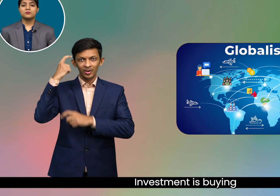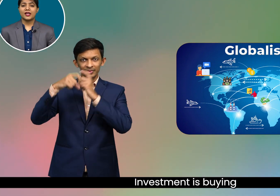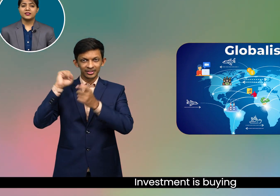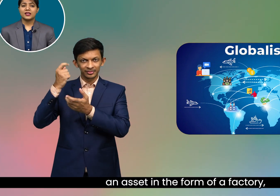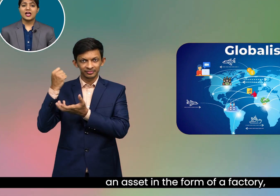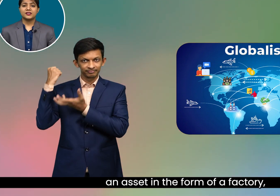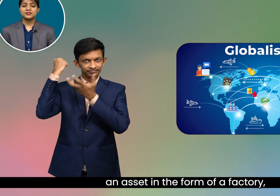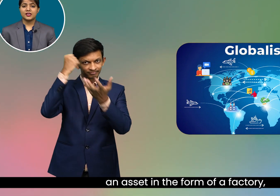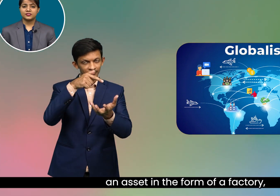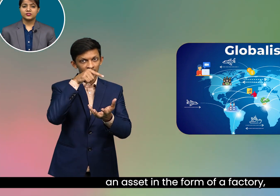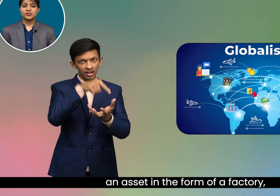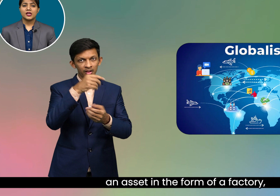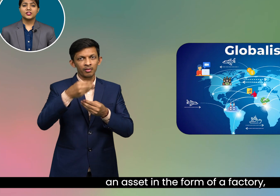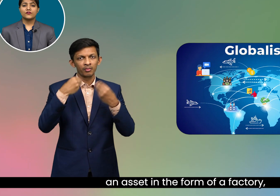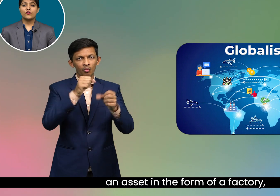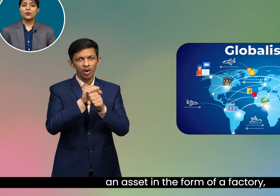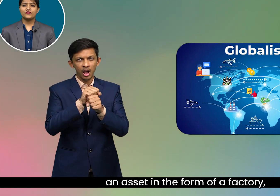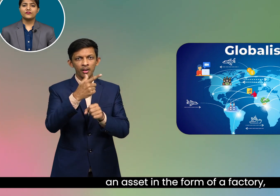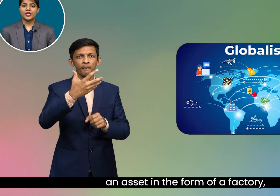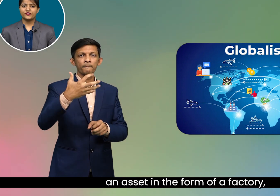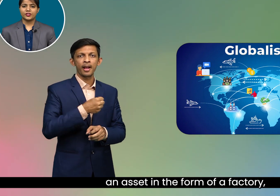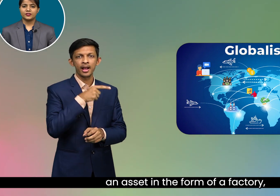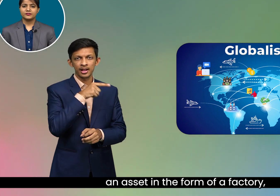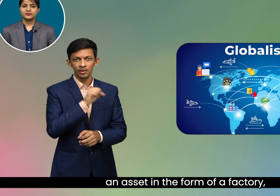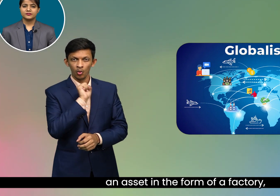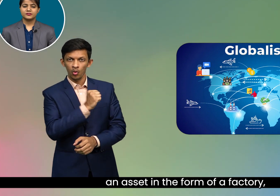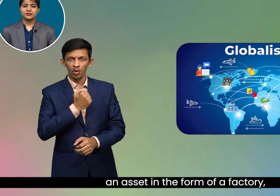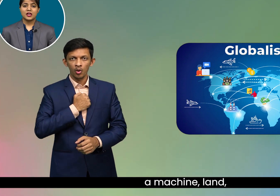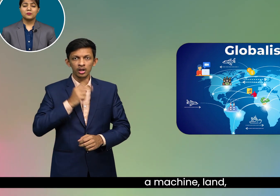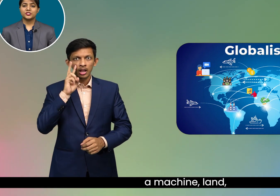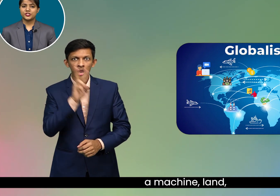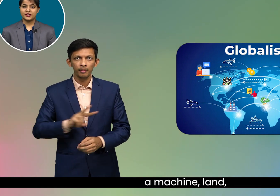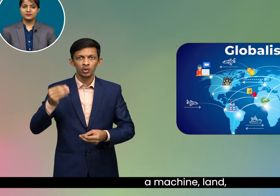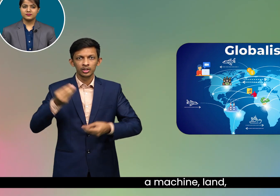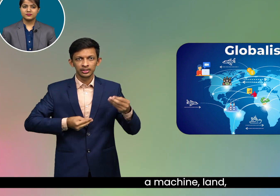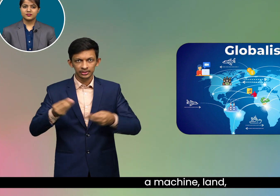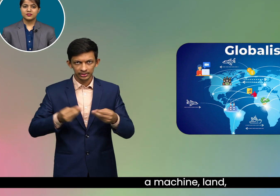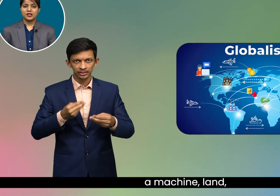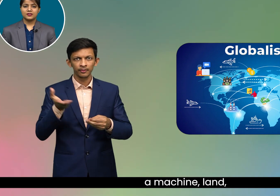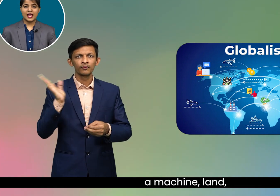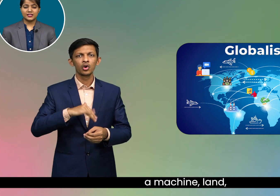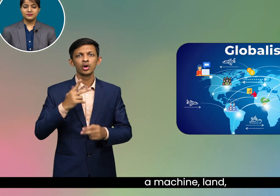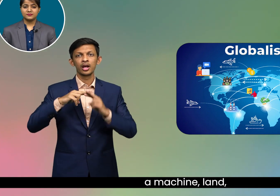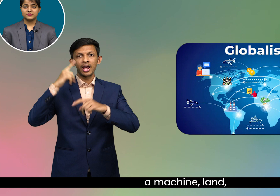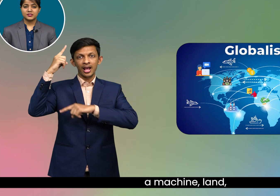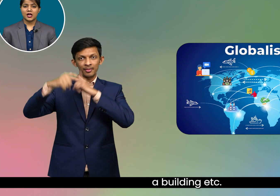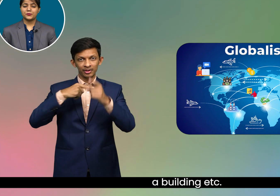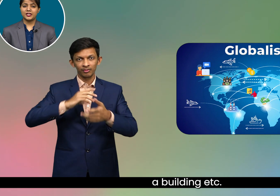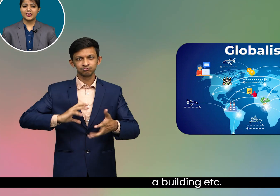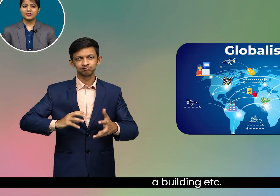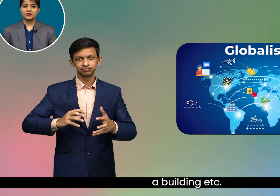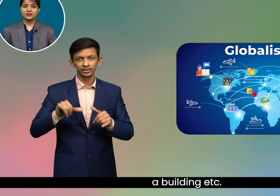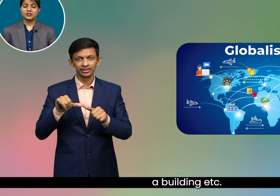Investment is buying an asset in the form of a factory, a machine, land,